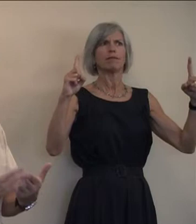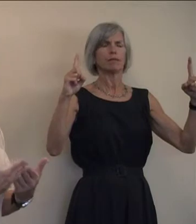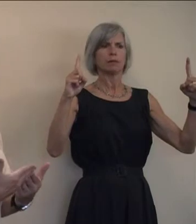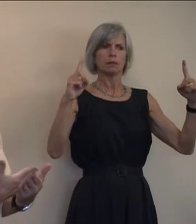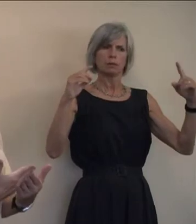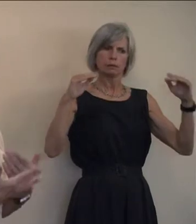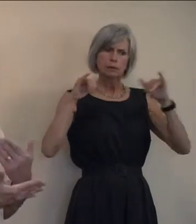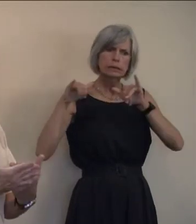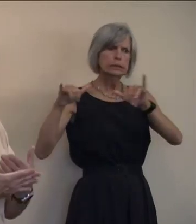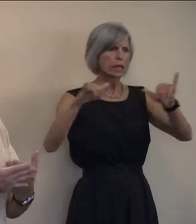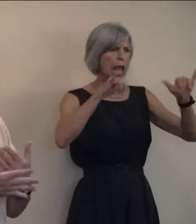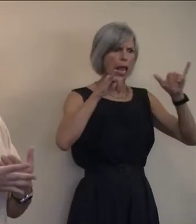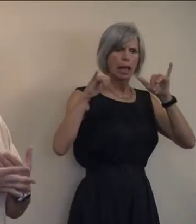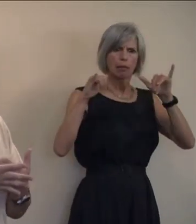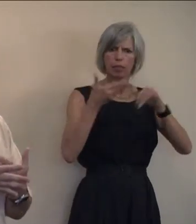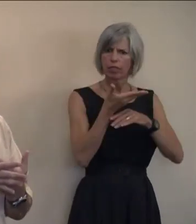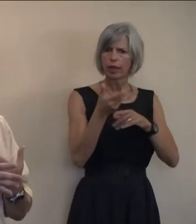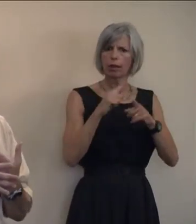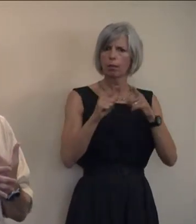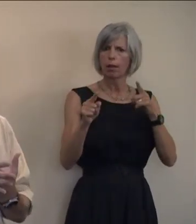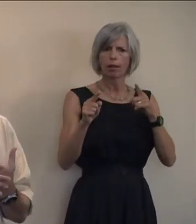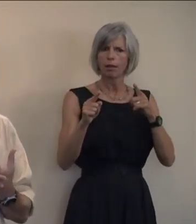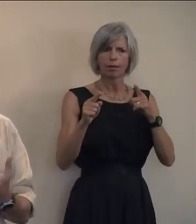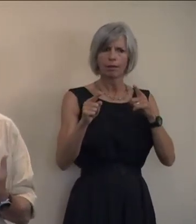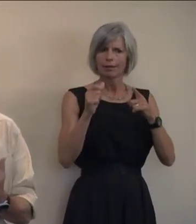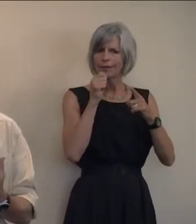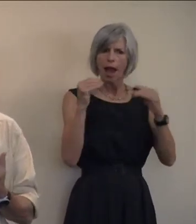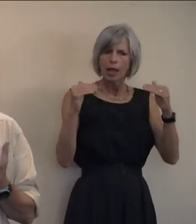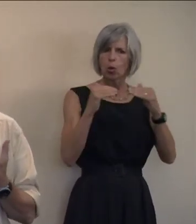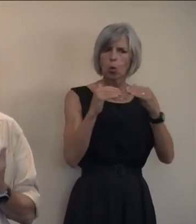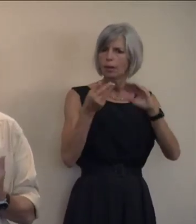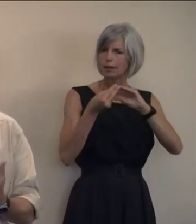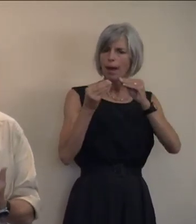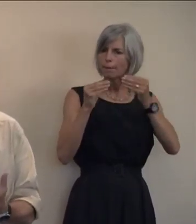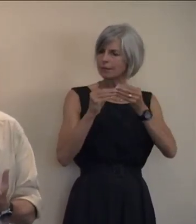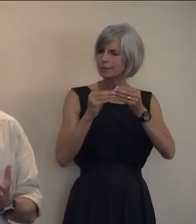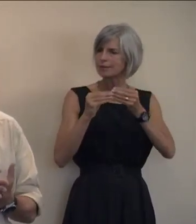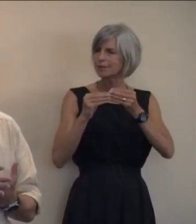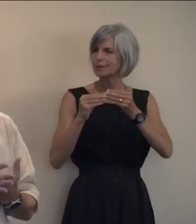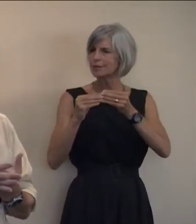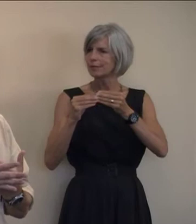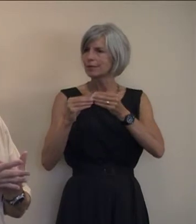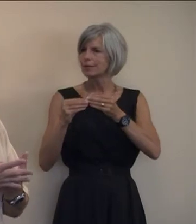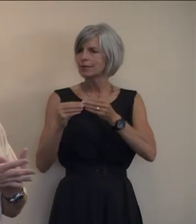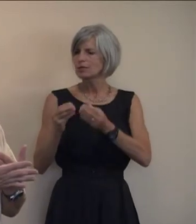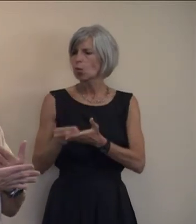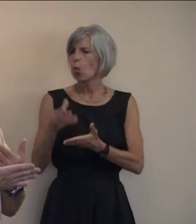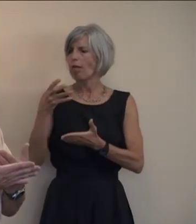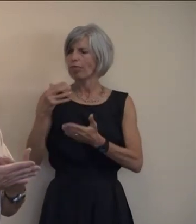And that has to do with the very deeply embedded, enduring